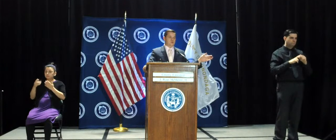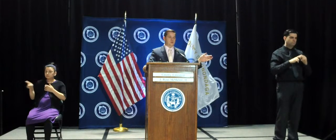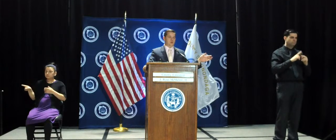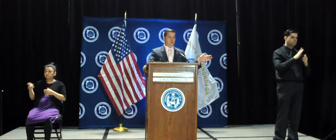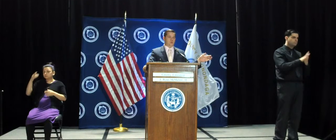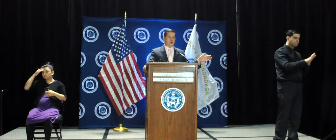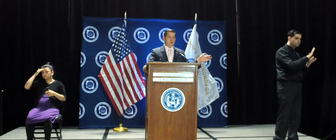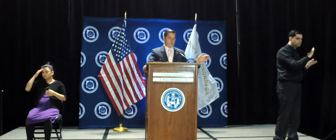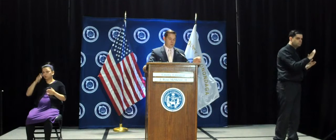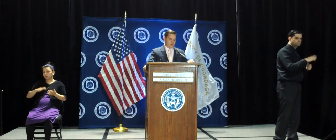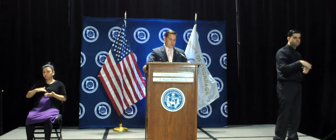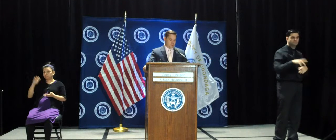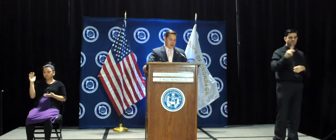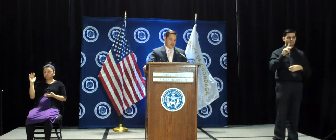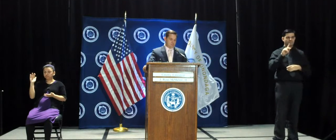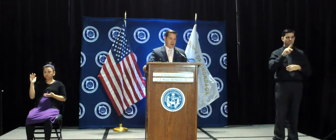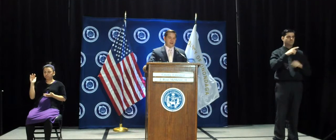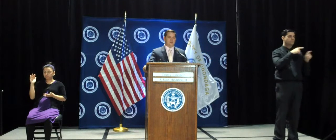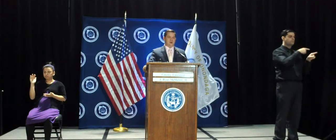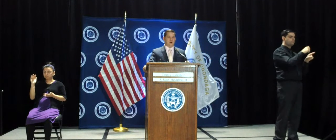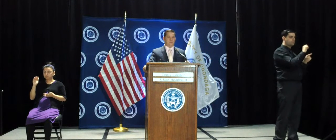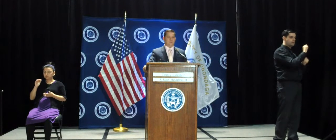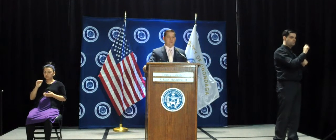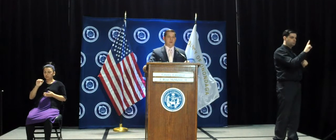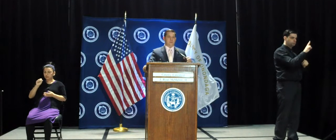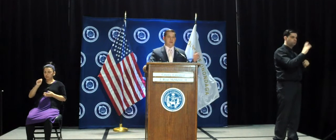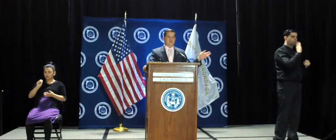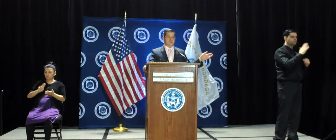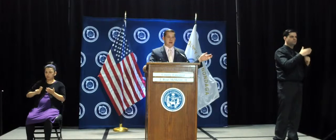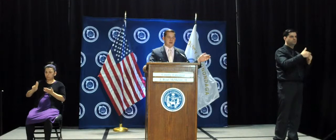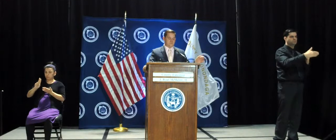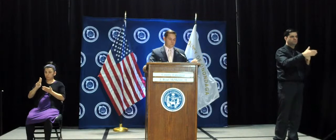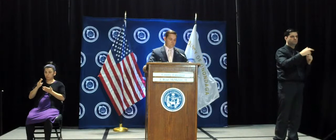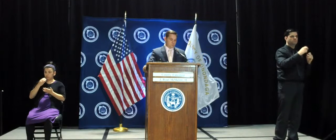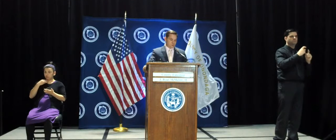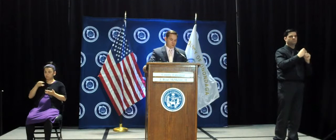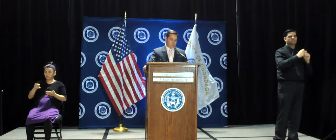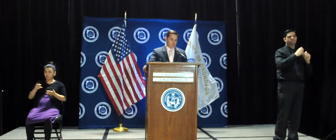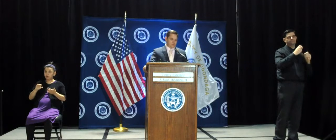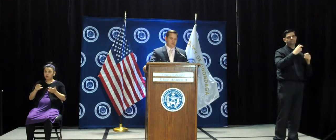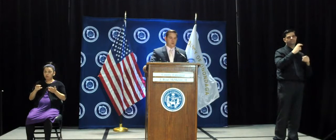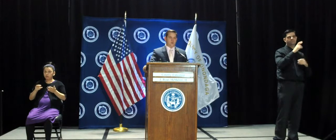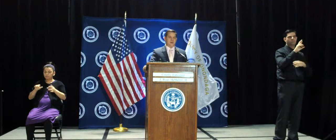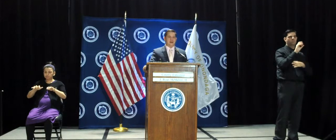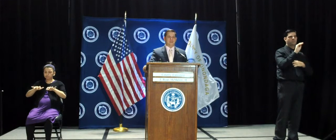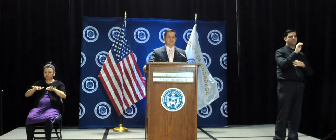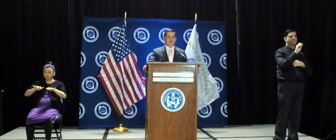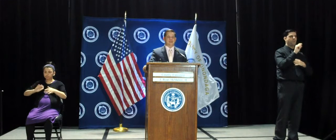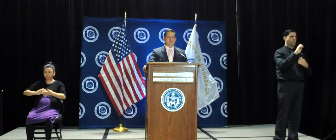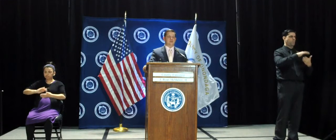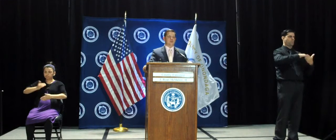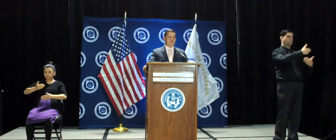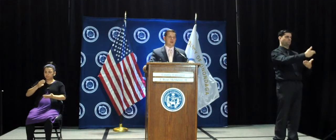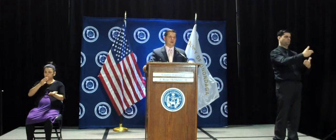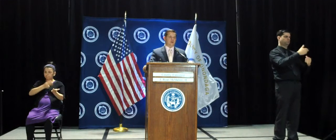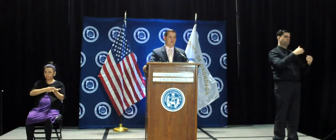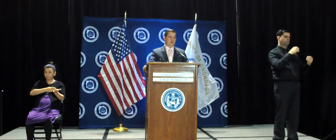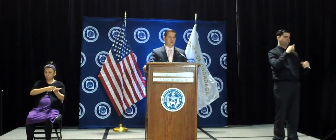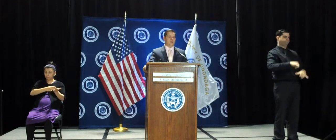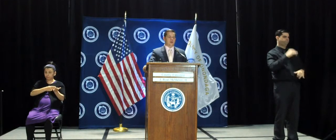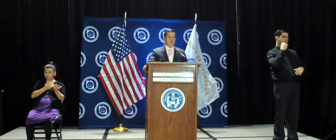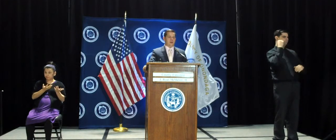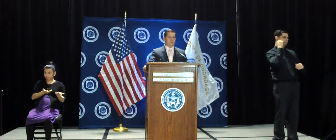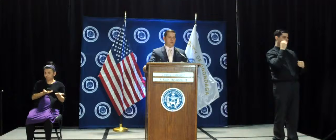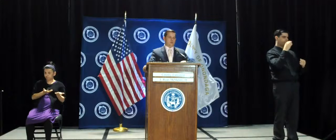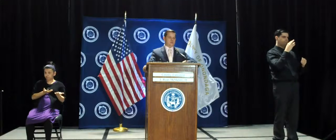Syracuse University going remote, that impacts our numbers, that impacts our data. So these don't get held against us because there's a narrative